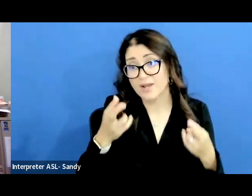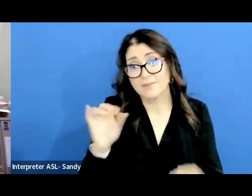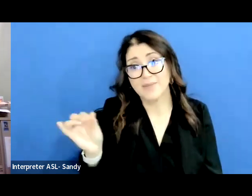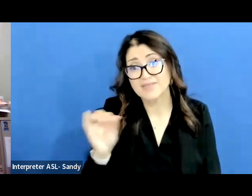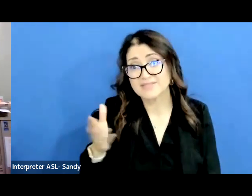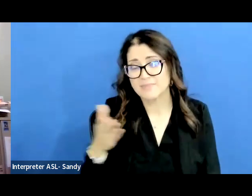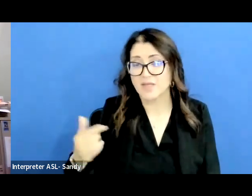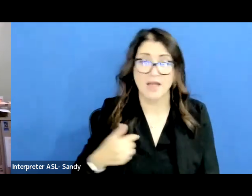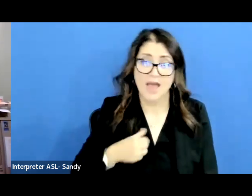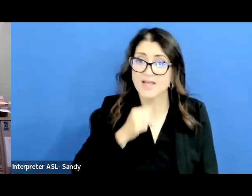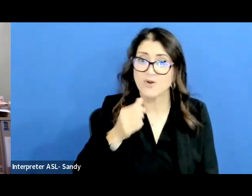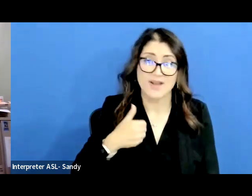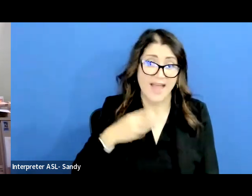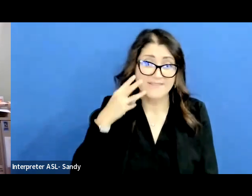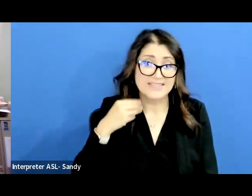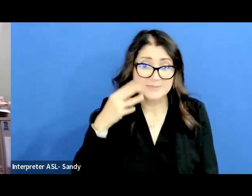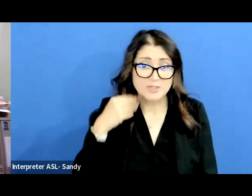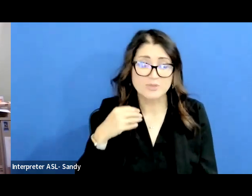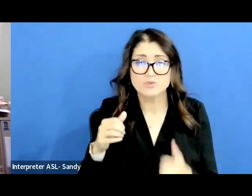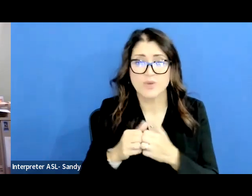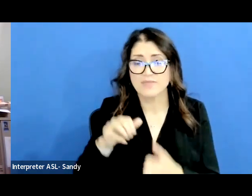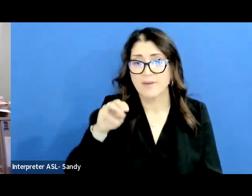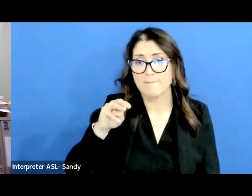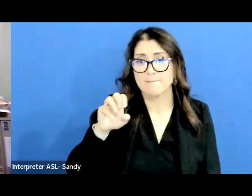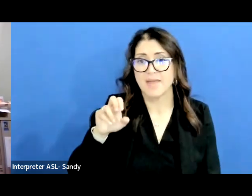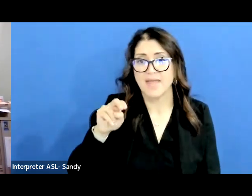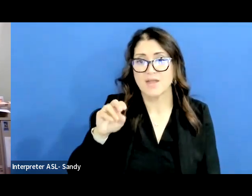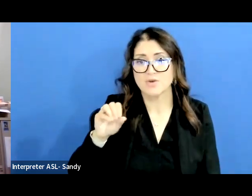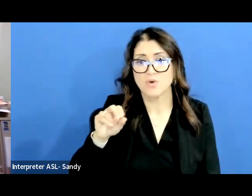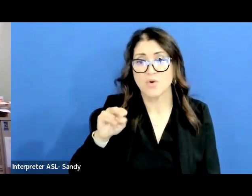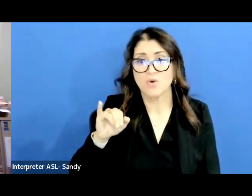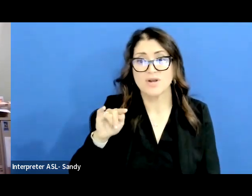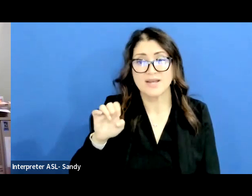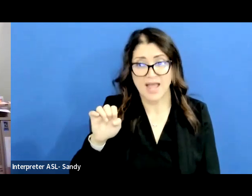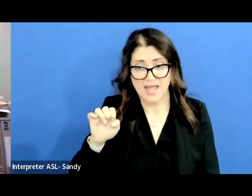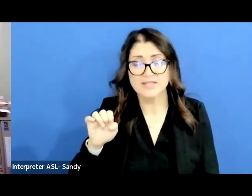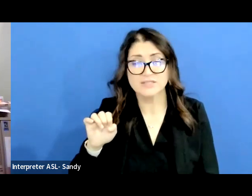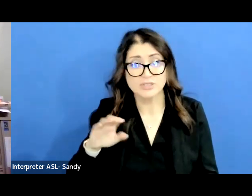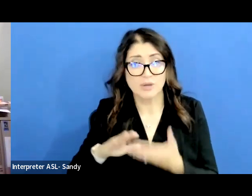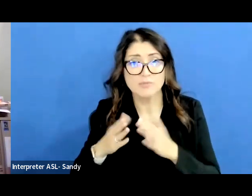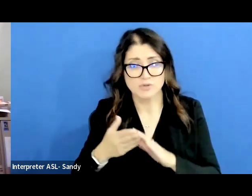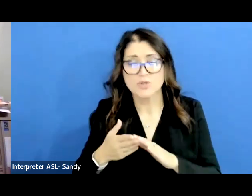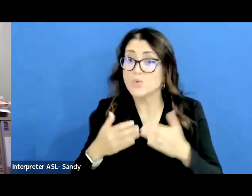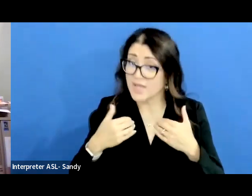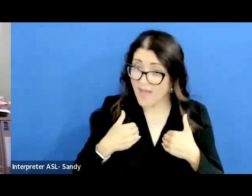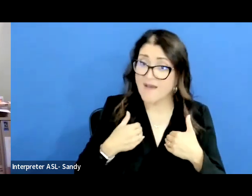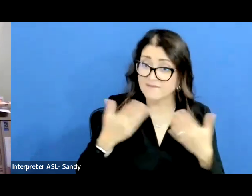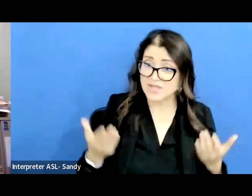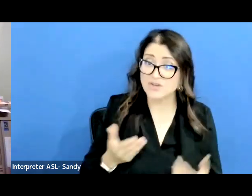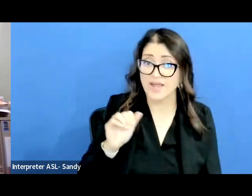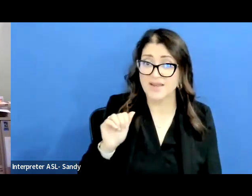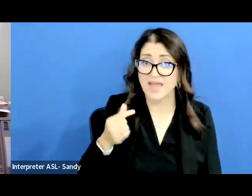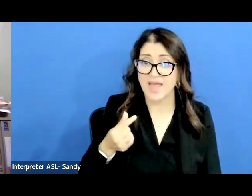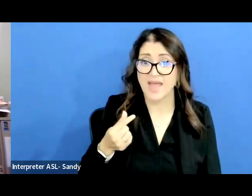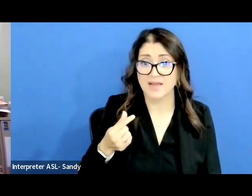I don't have experience in working with the Mennonite community, although we do have people at AgriAbility that do have that